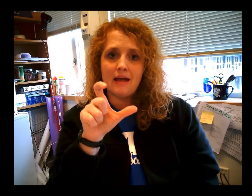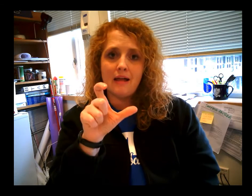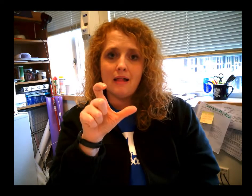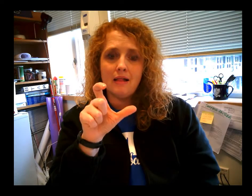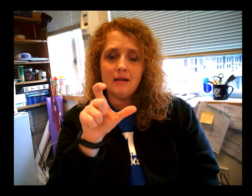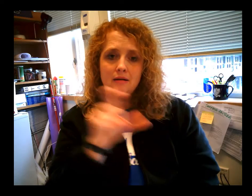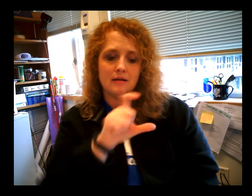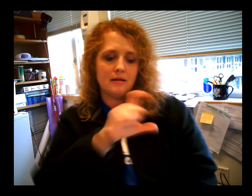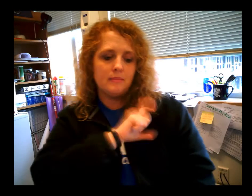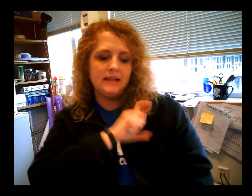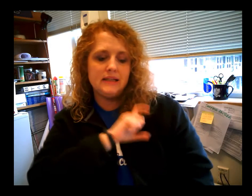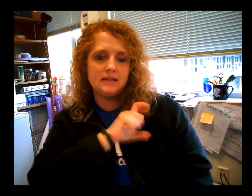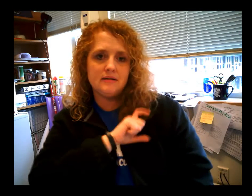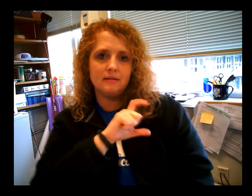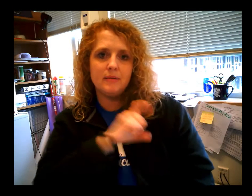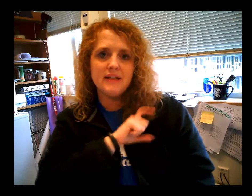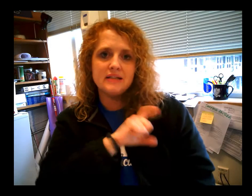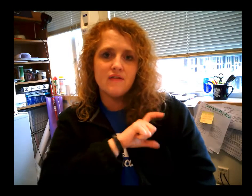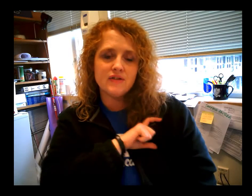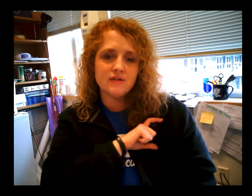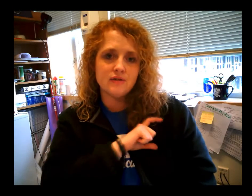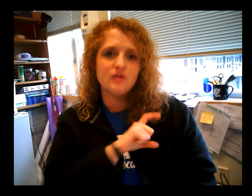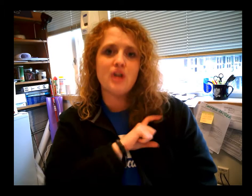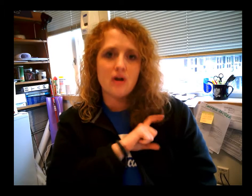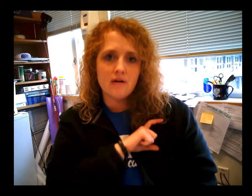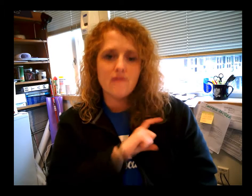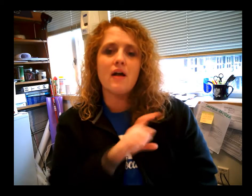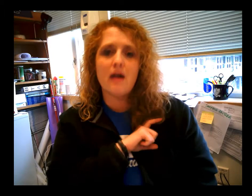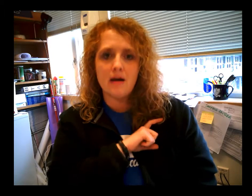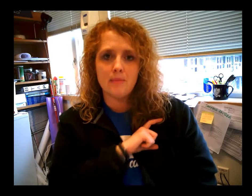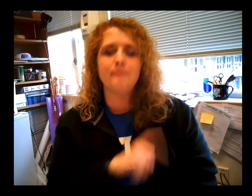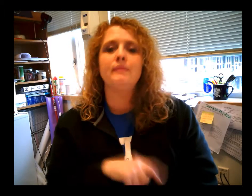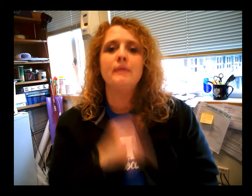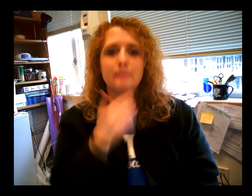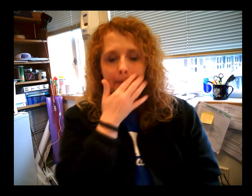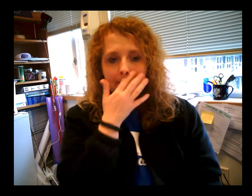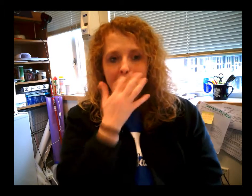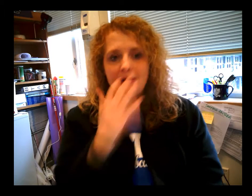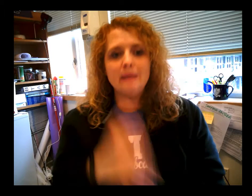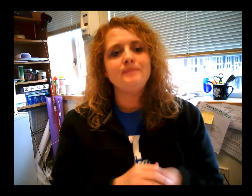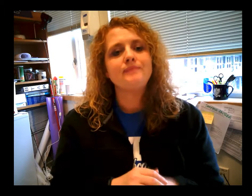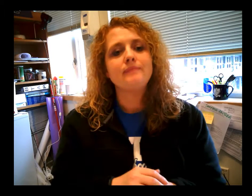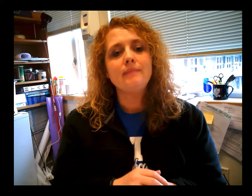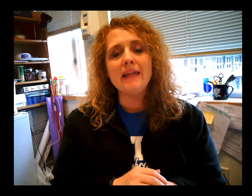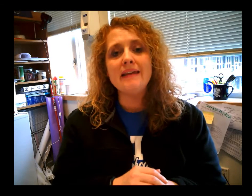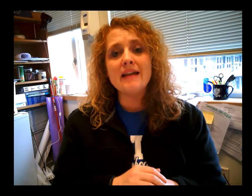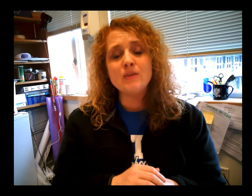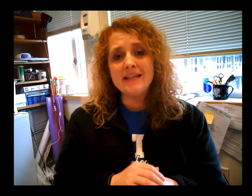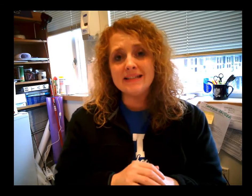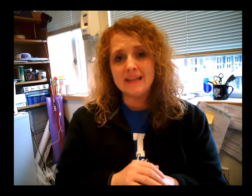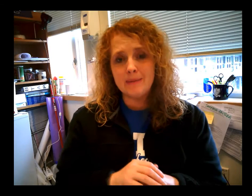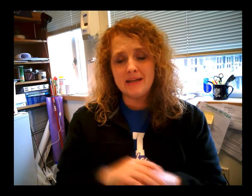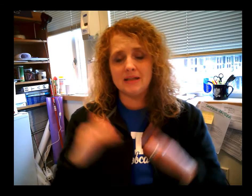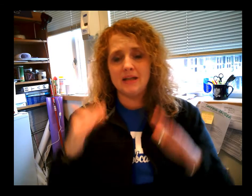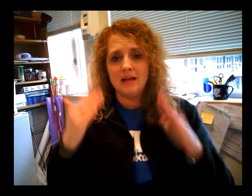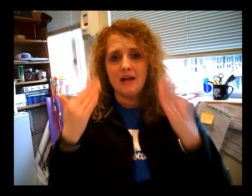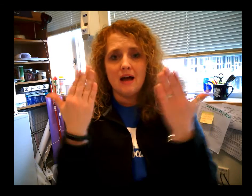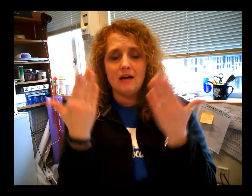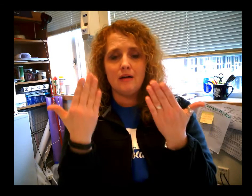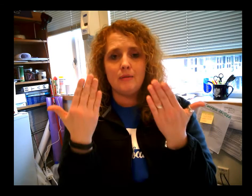L, police officer, sheriff, cop. All right. Next one is limit.